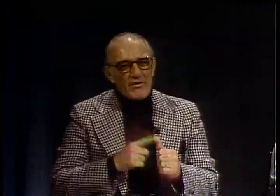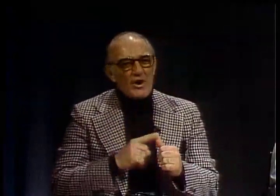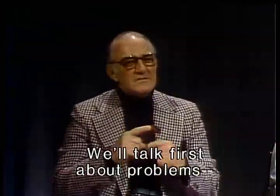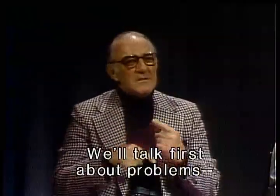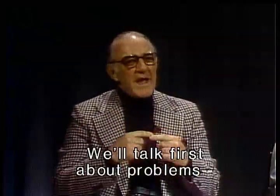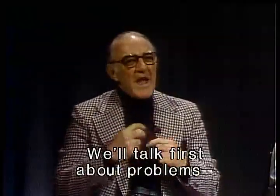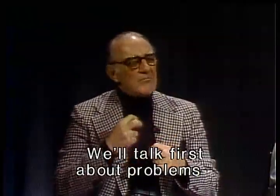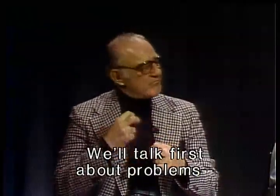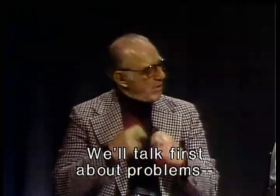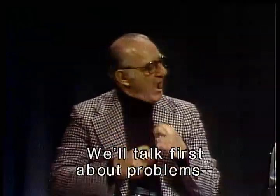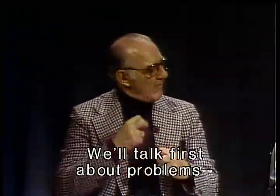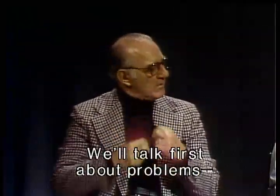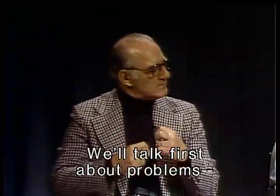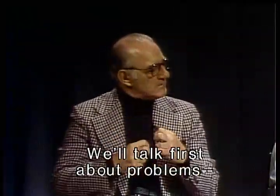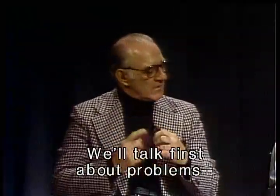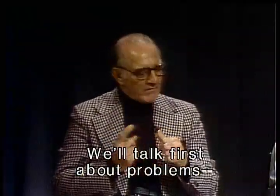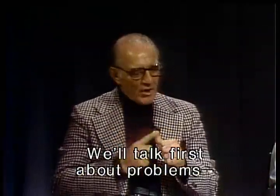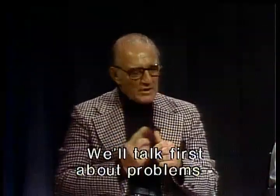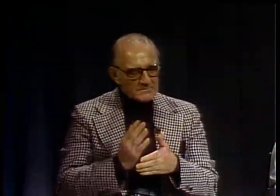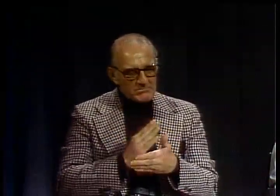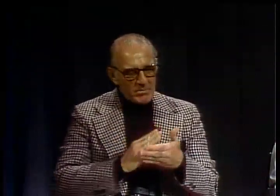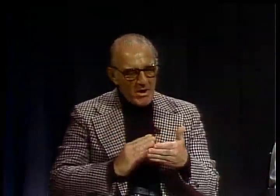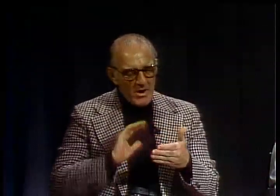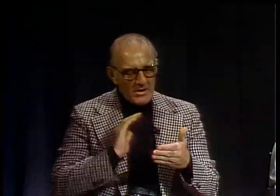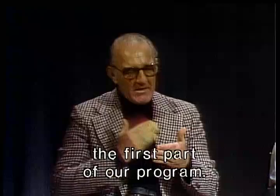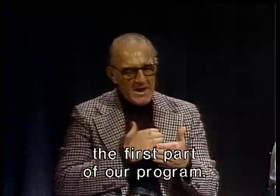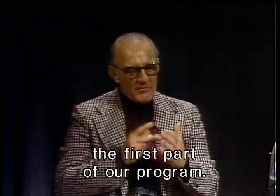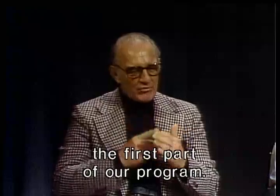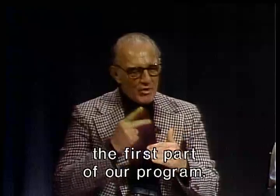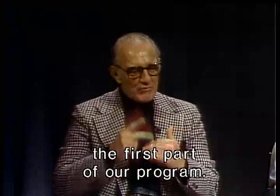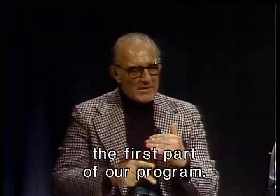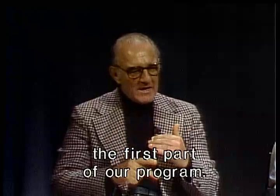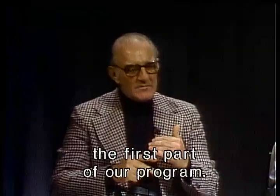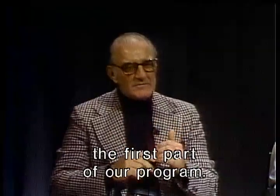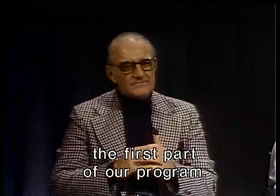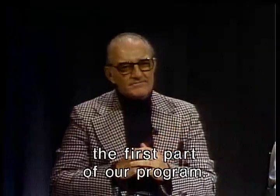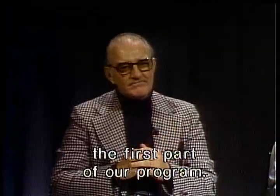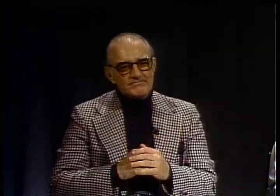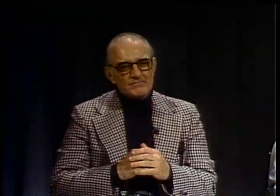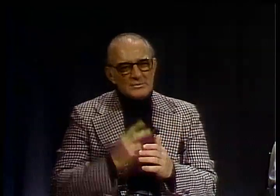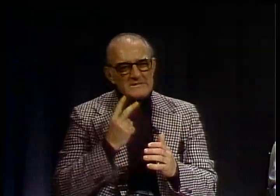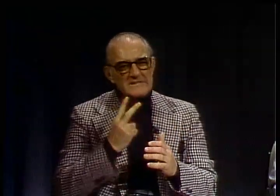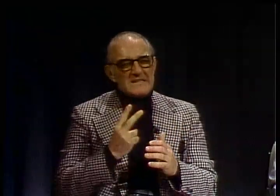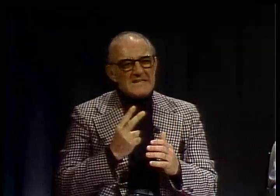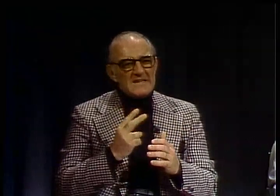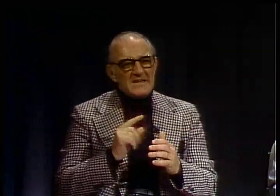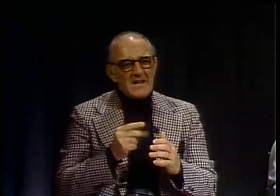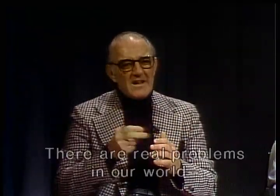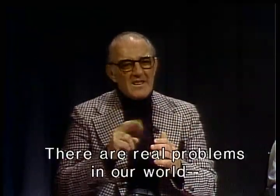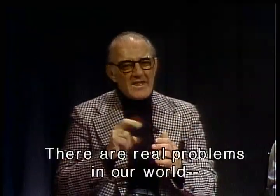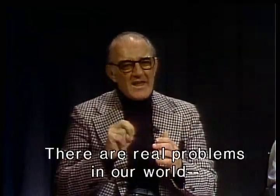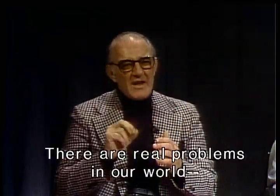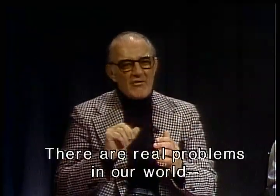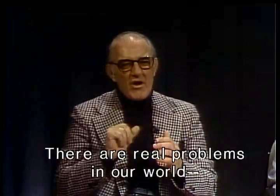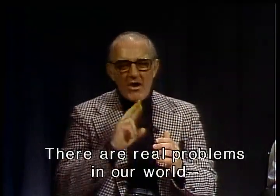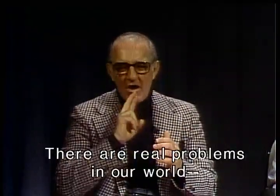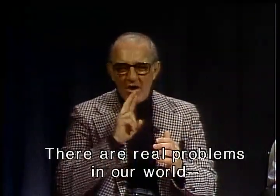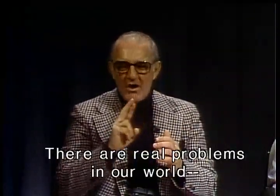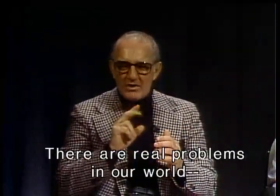first about problems, the first part of our program. We see there are